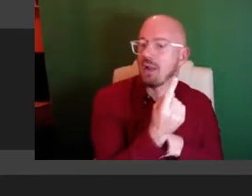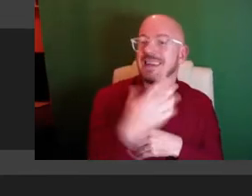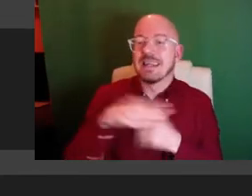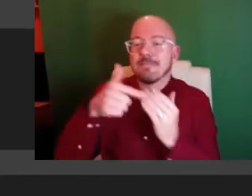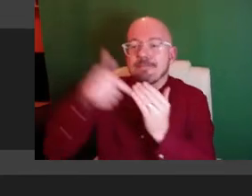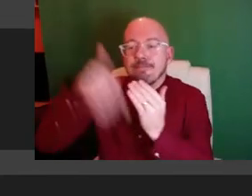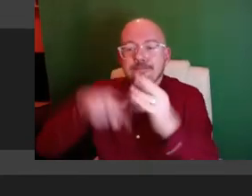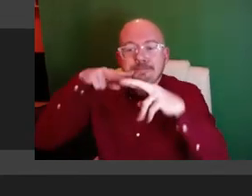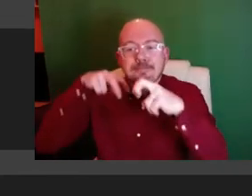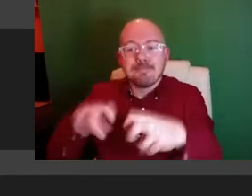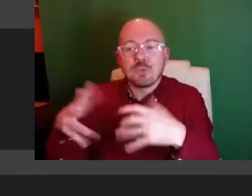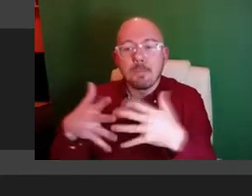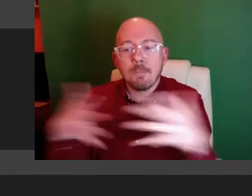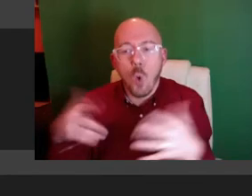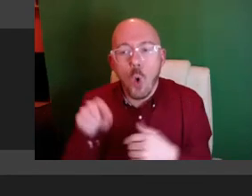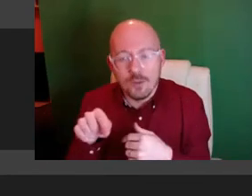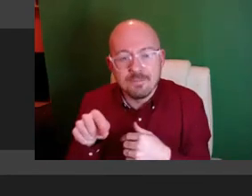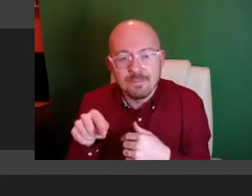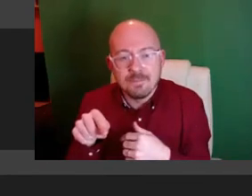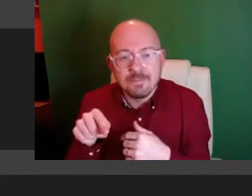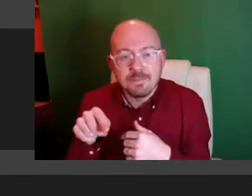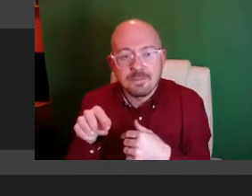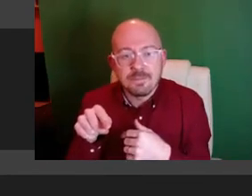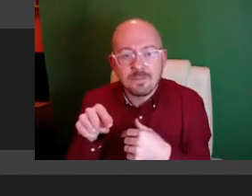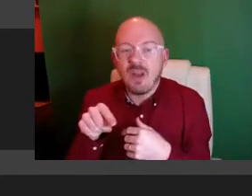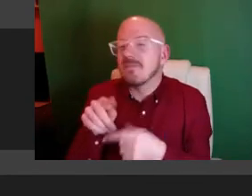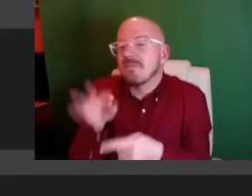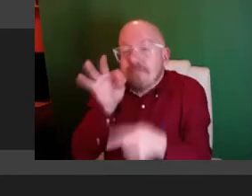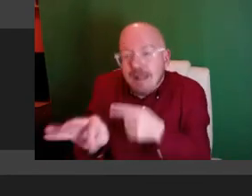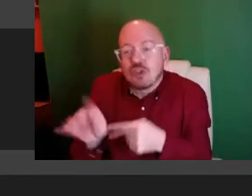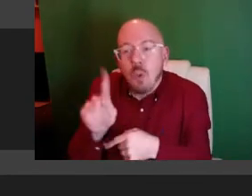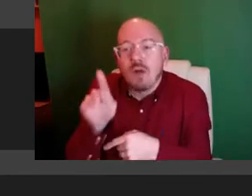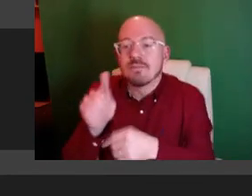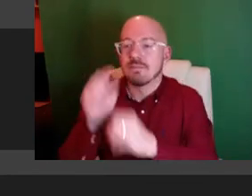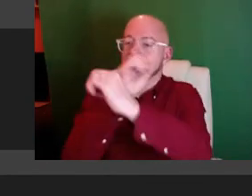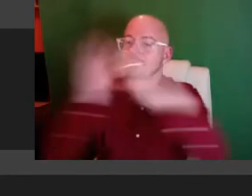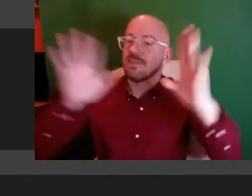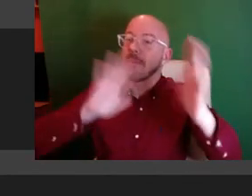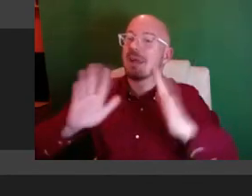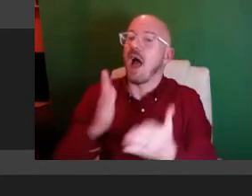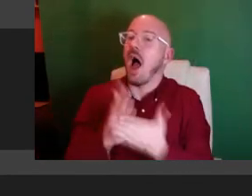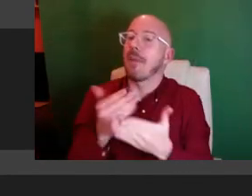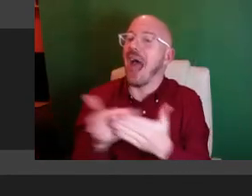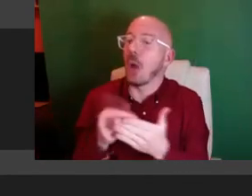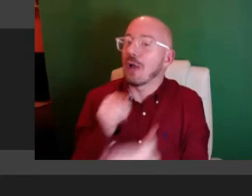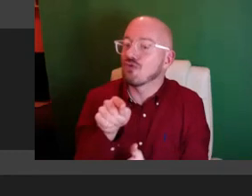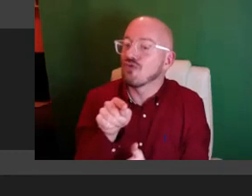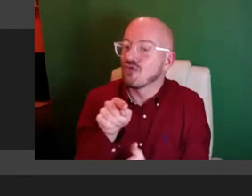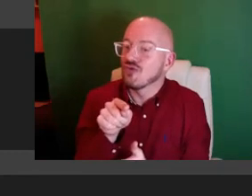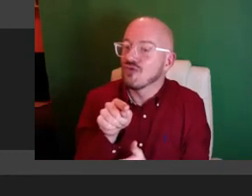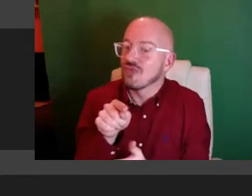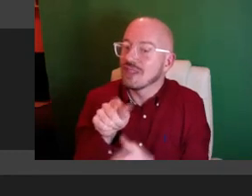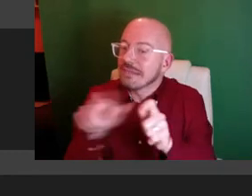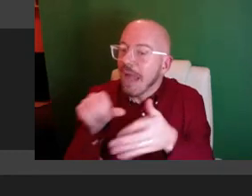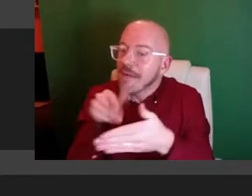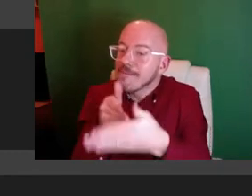we focused on key themes that we had identified in phase 1 and conducted more in-depth examination of those